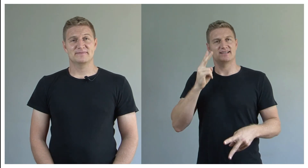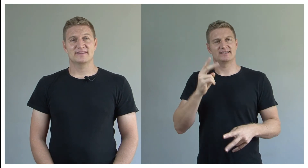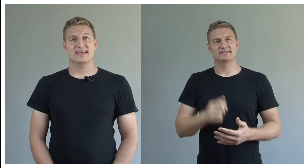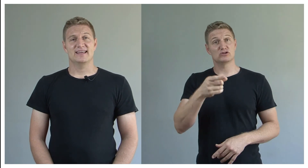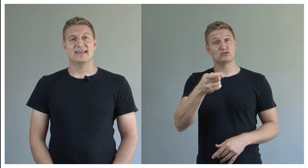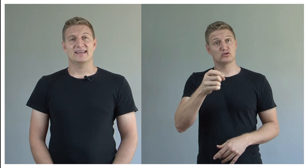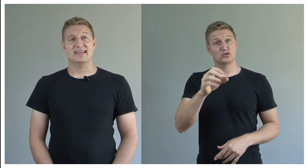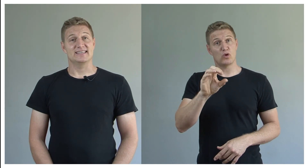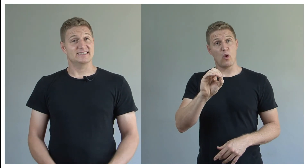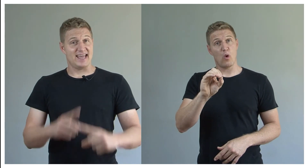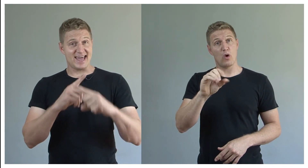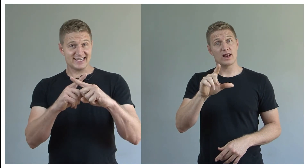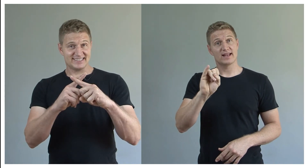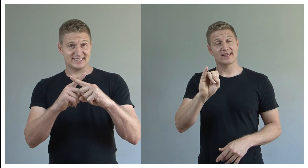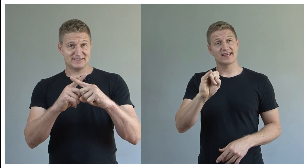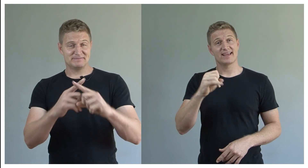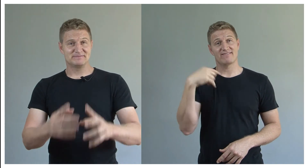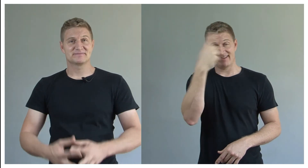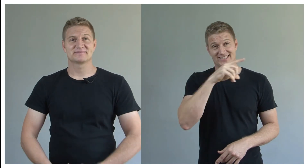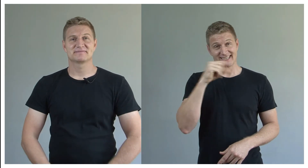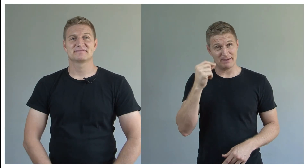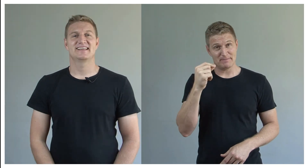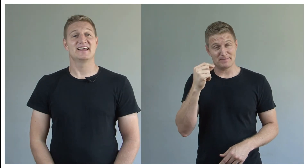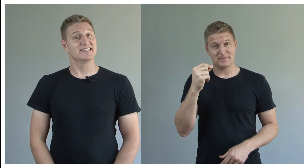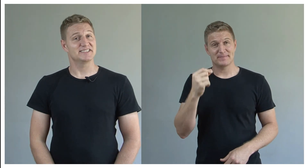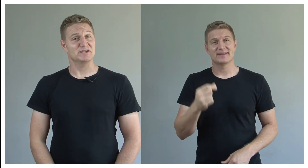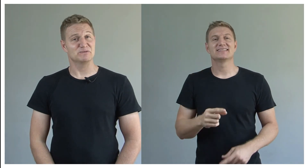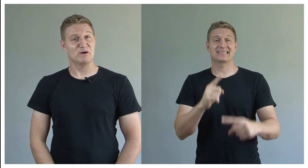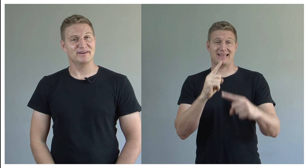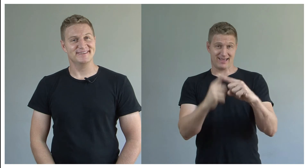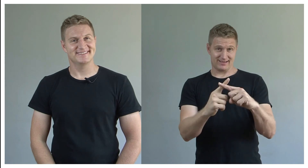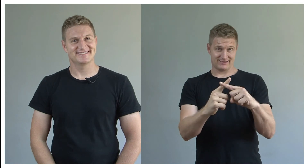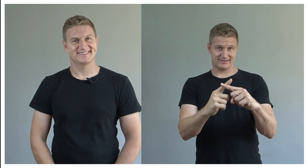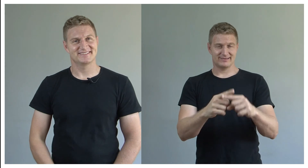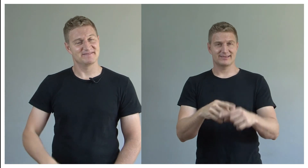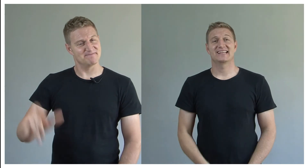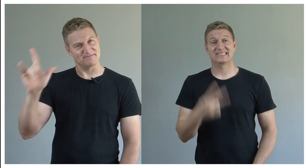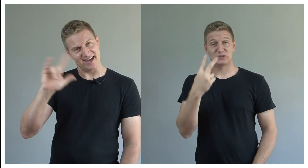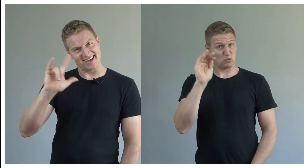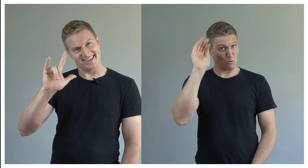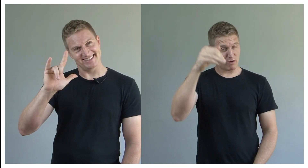is X. See you tomorrow. Bye.